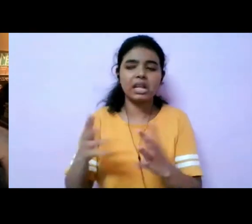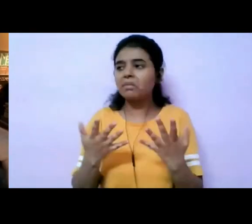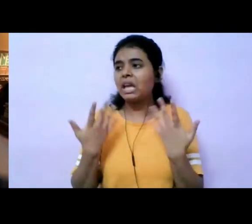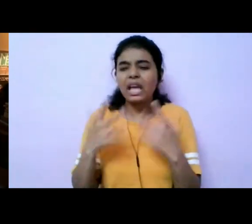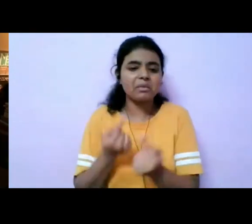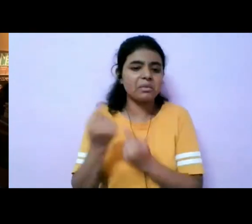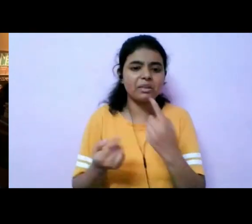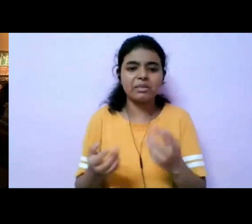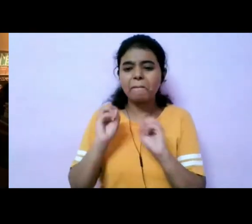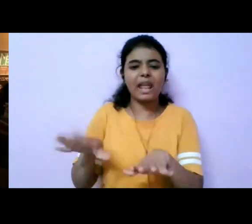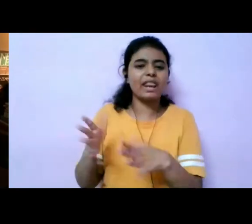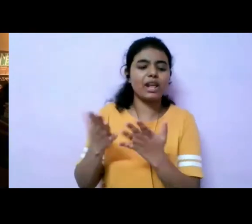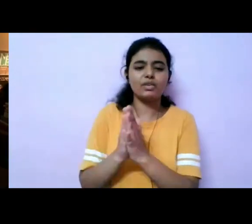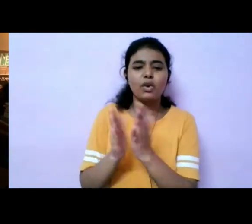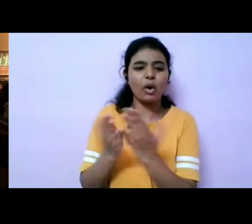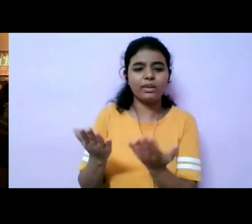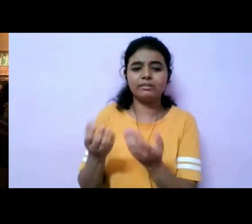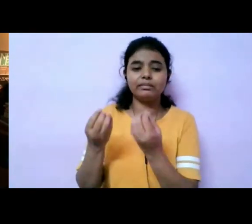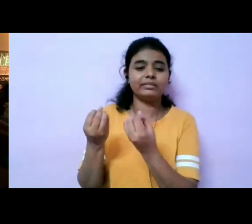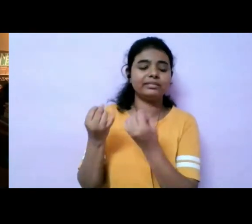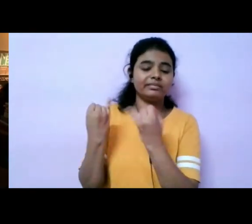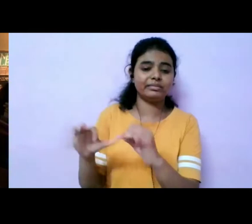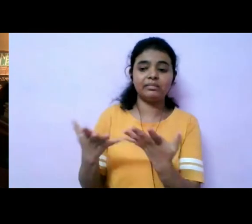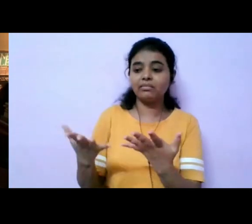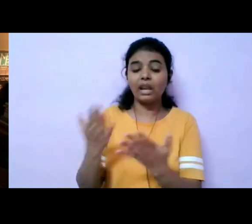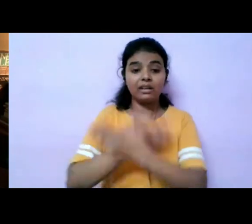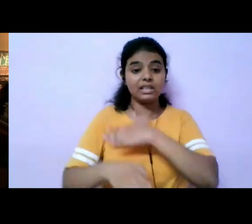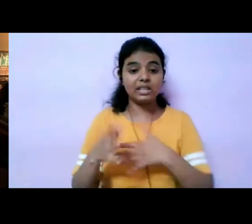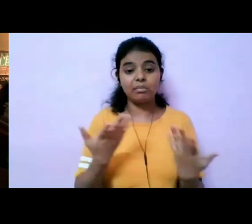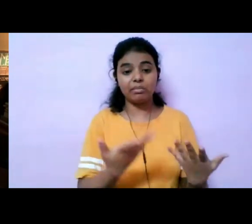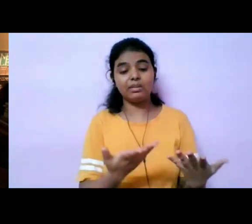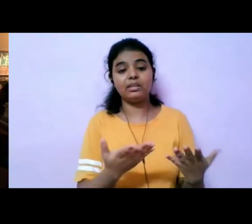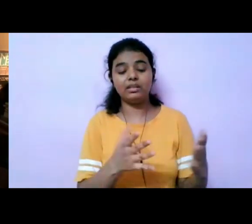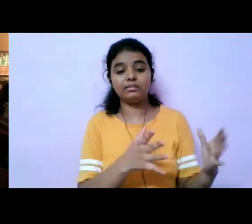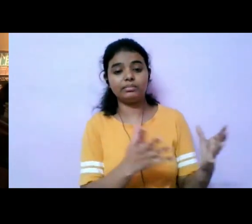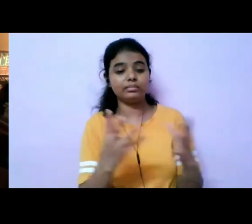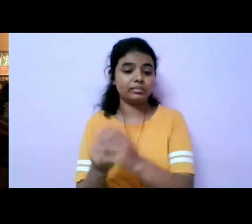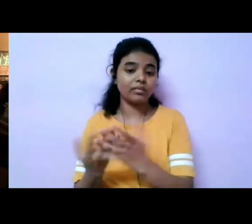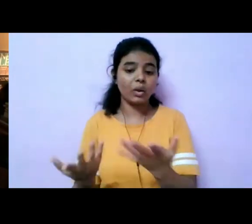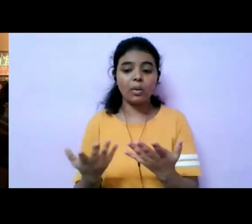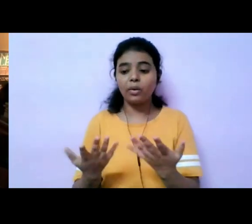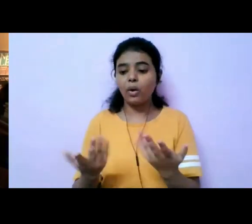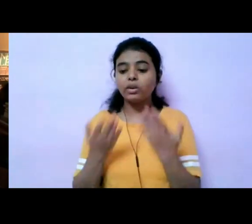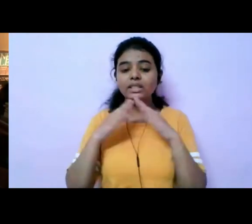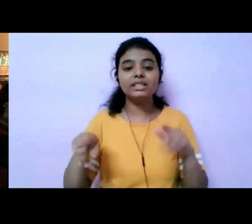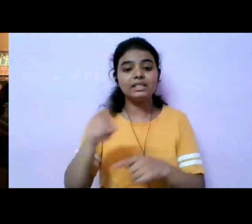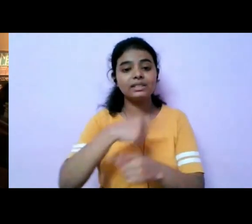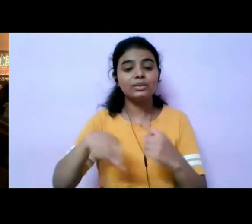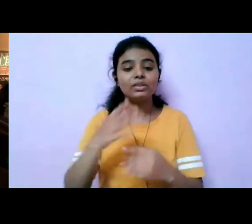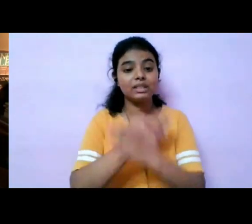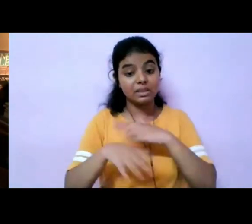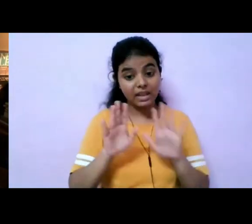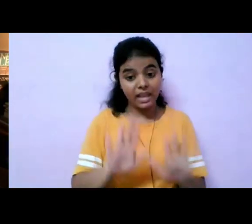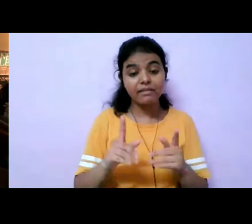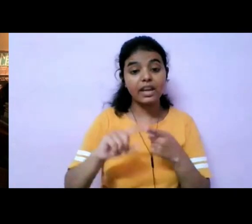a bad novel with a forlorn disabled character or an educational plan for a disabled student, making